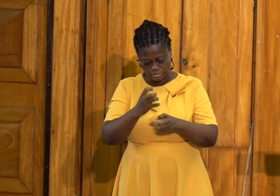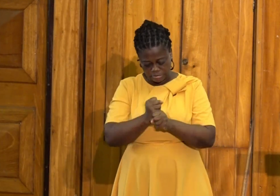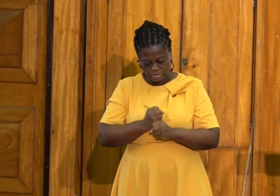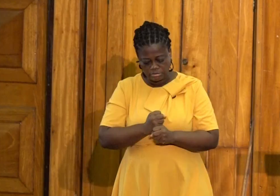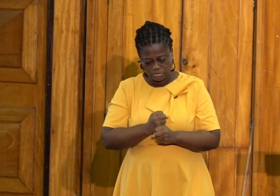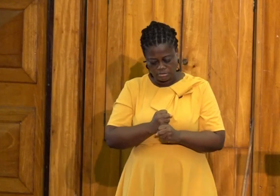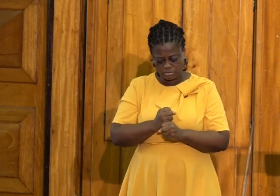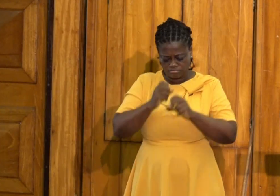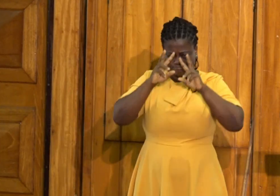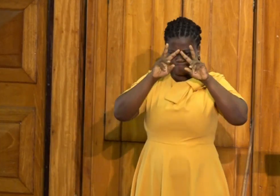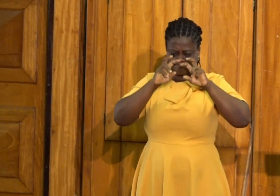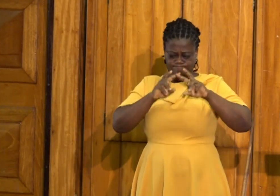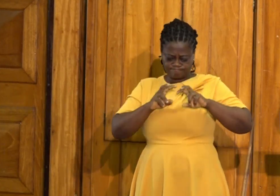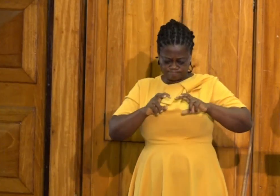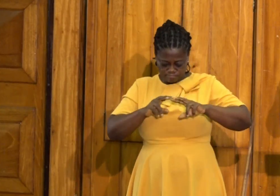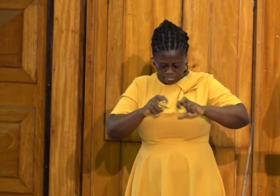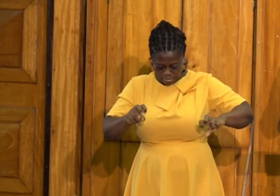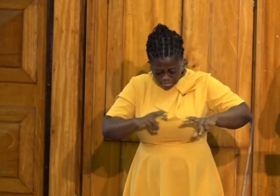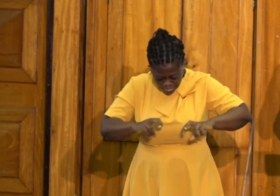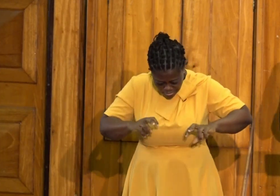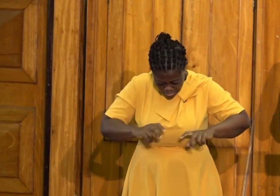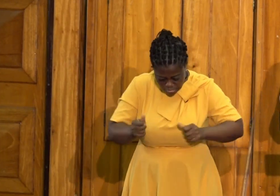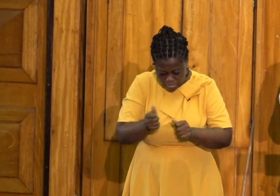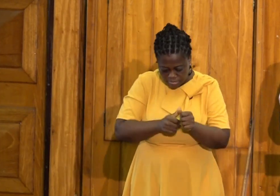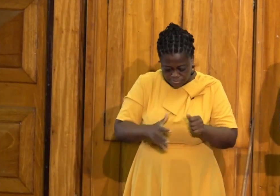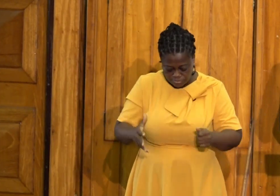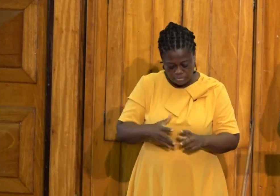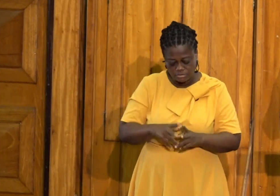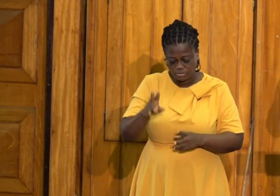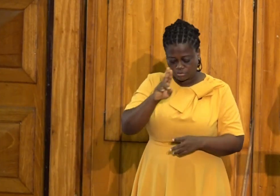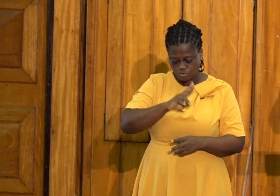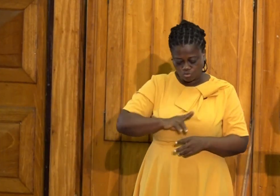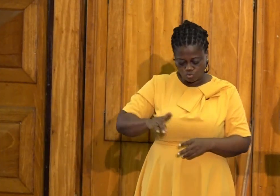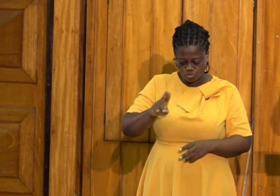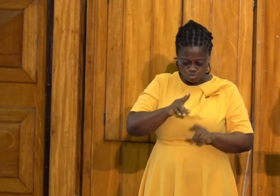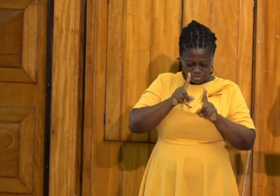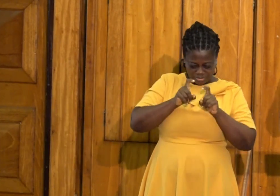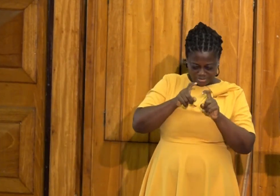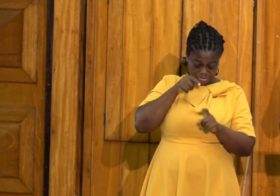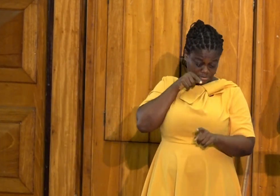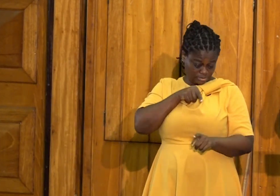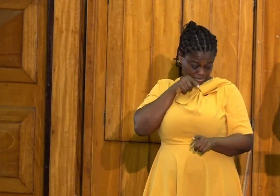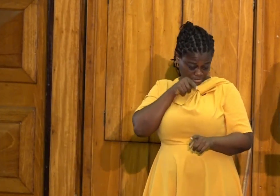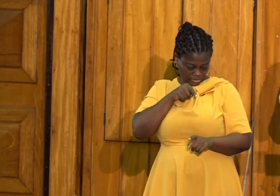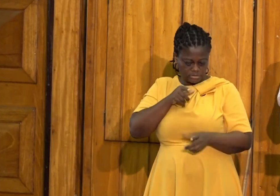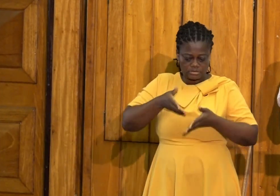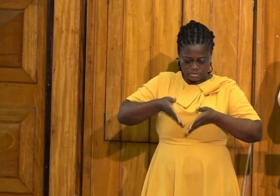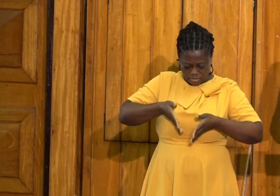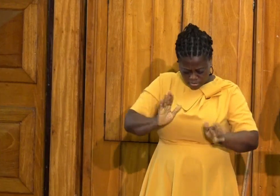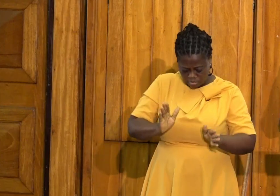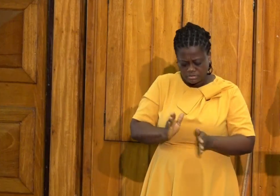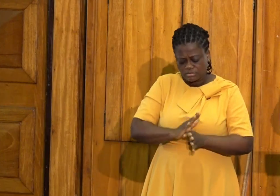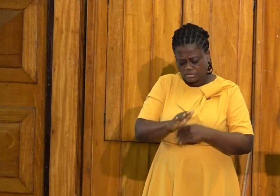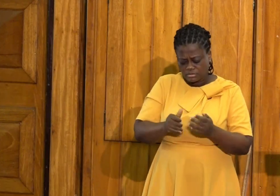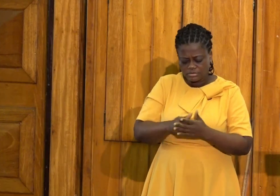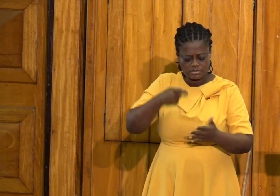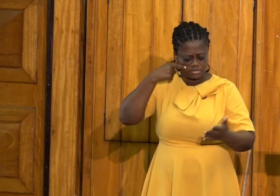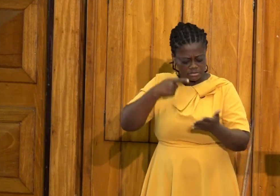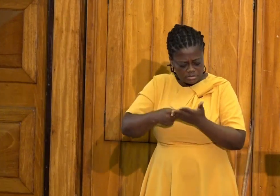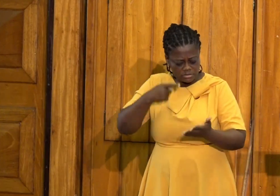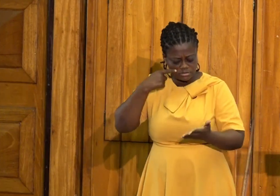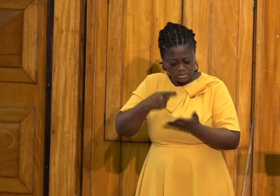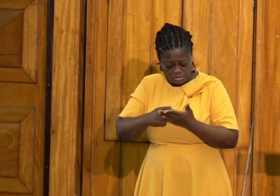recurrence patterns using chi-square and Fisher's exact tests. This allowed us to check if the